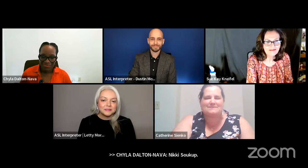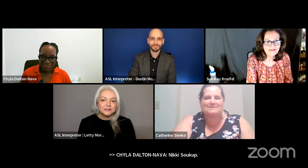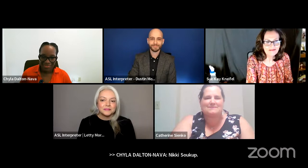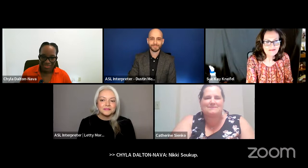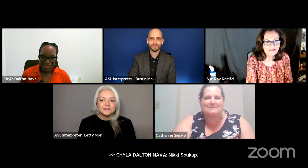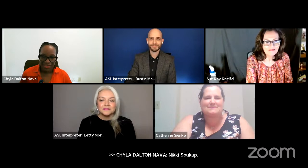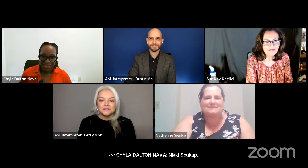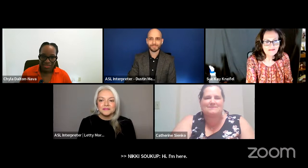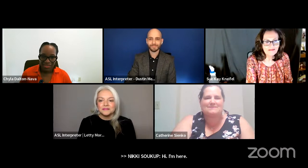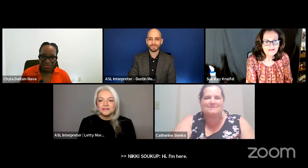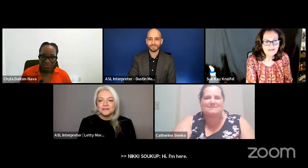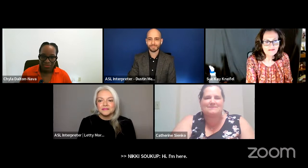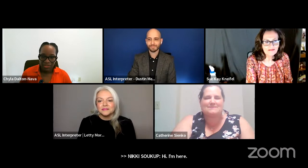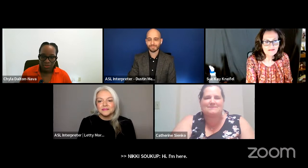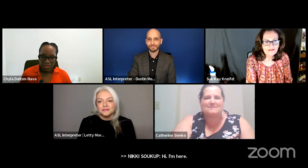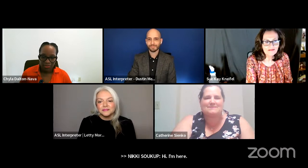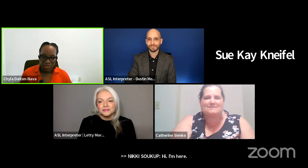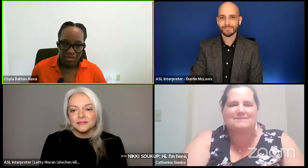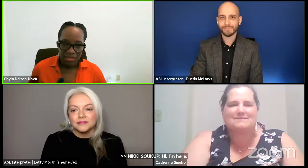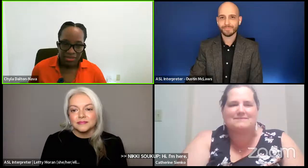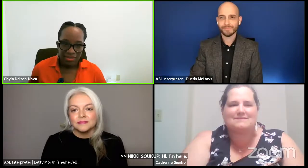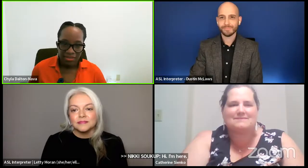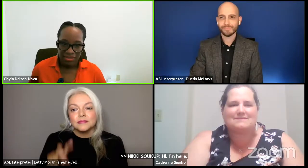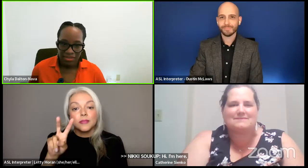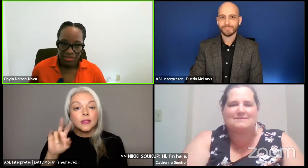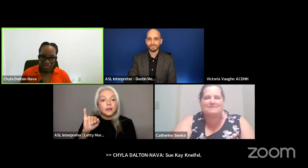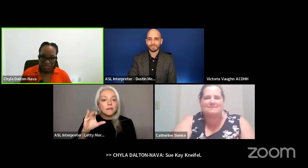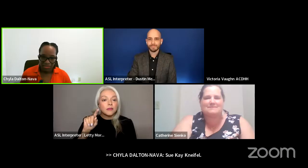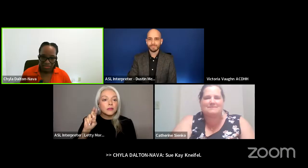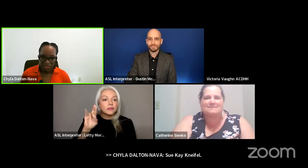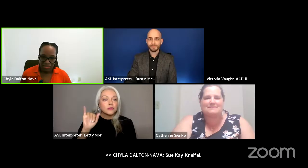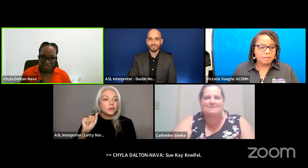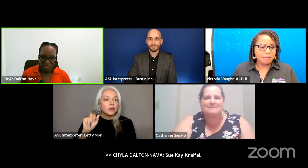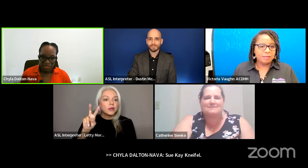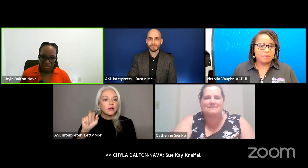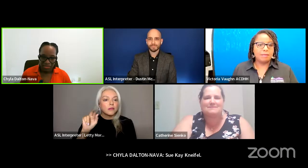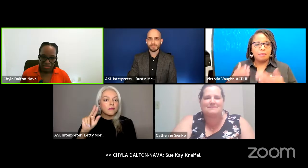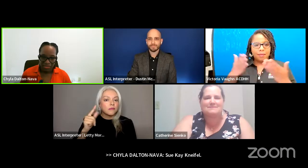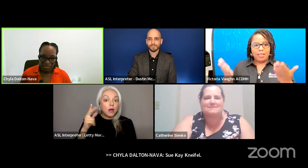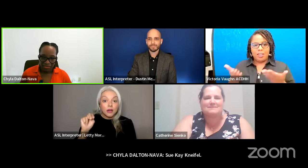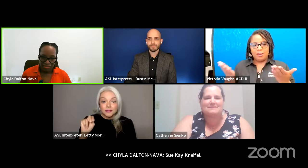Hello. I'm here. Victoria Vaughn.